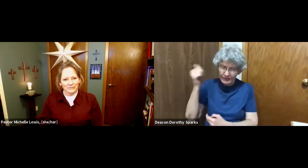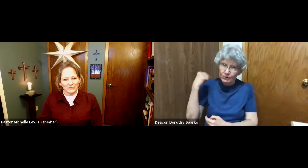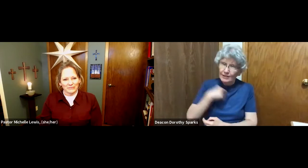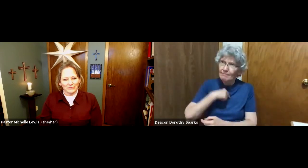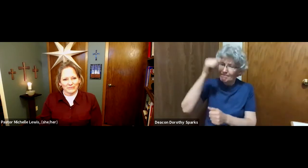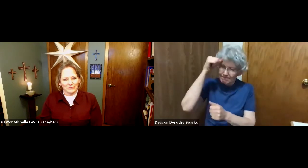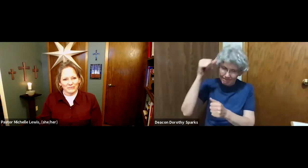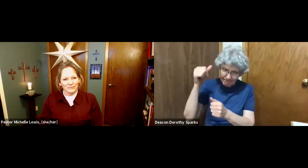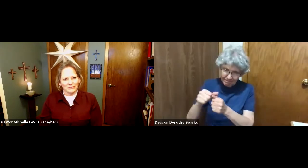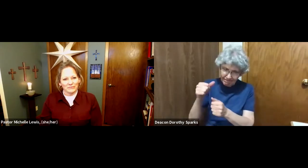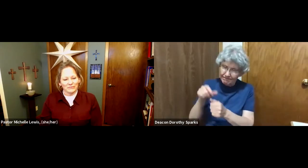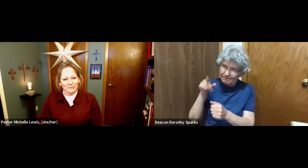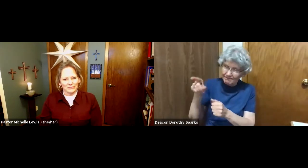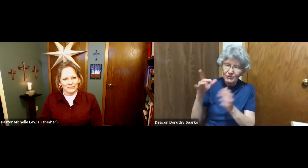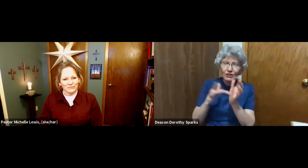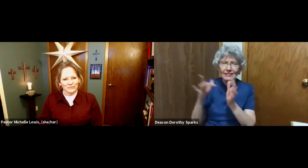All right.